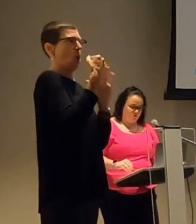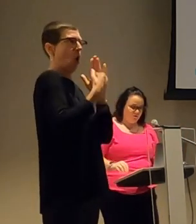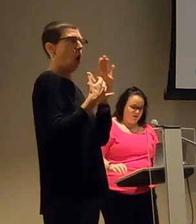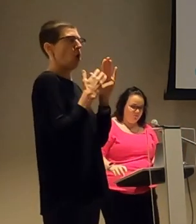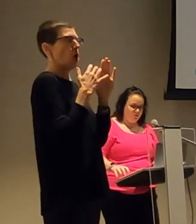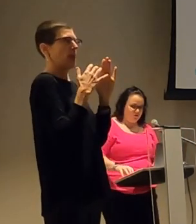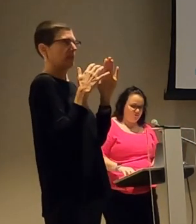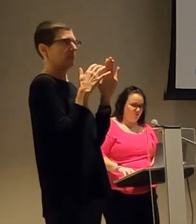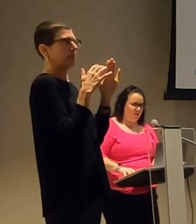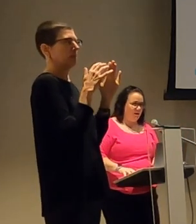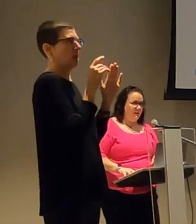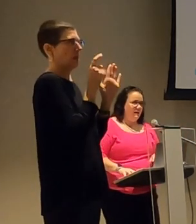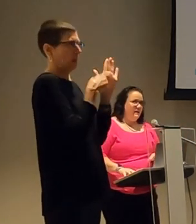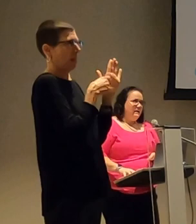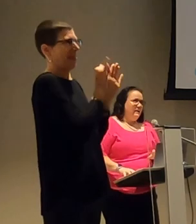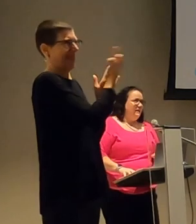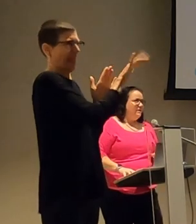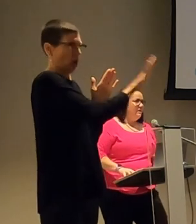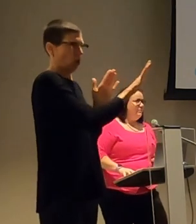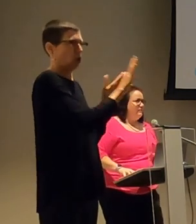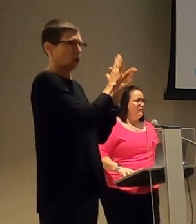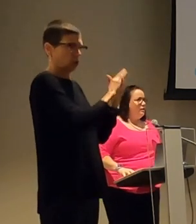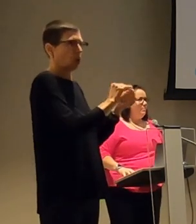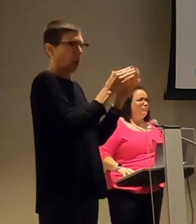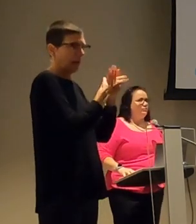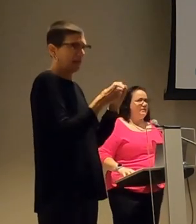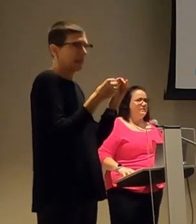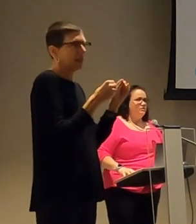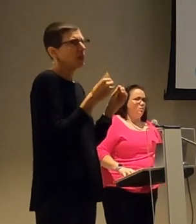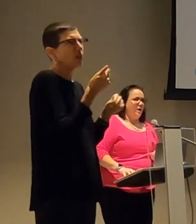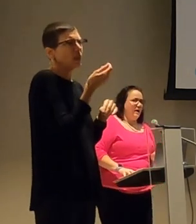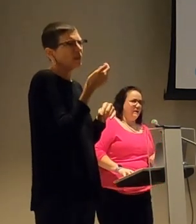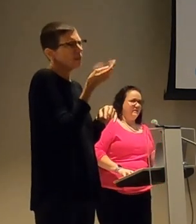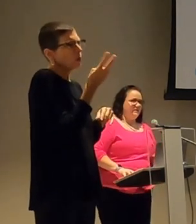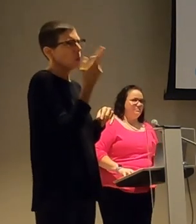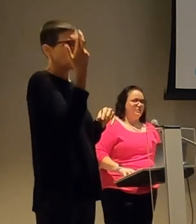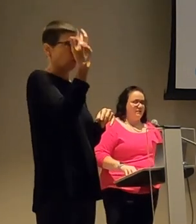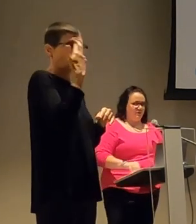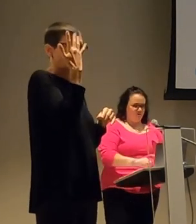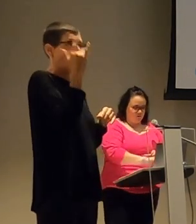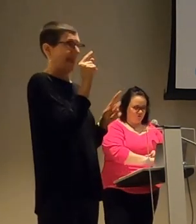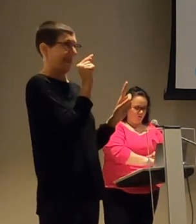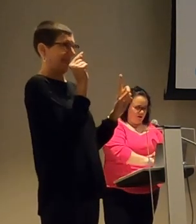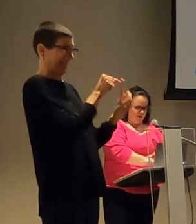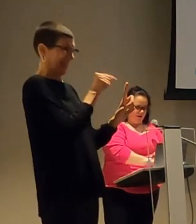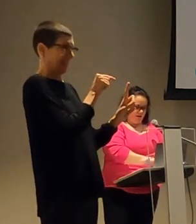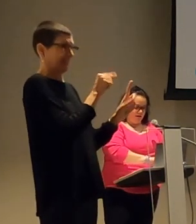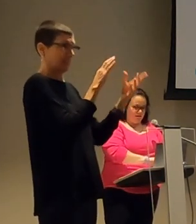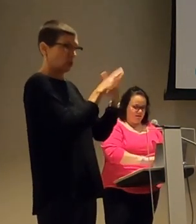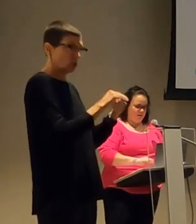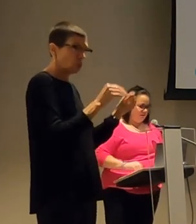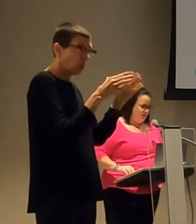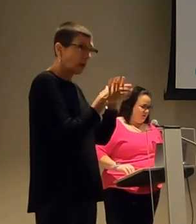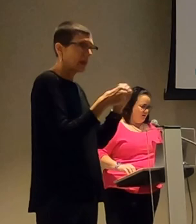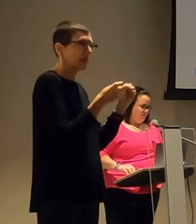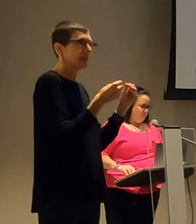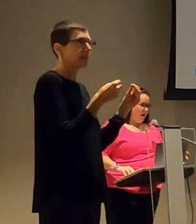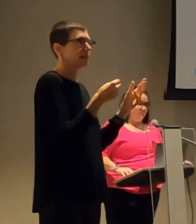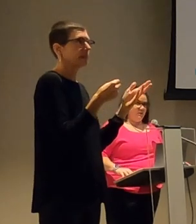this incredible story. And there are a couple reasons why this particular story